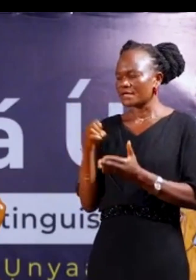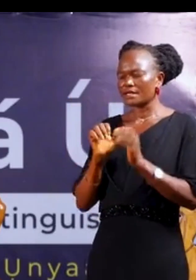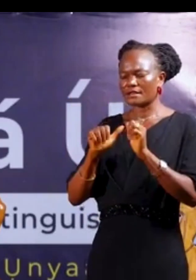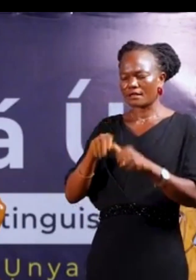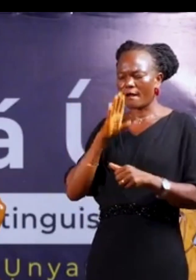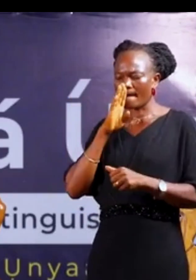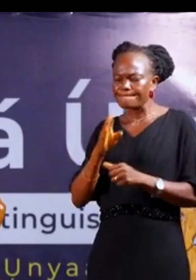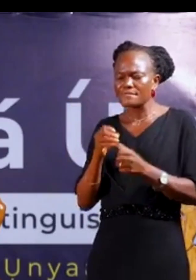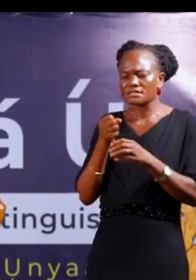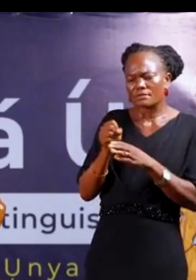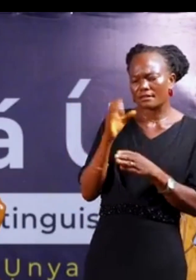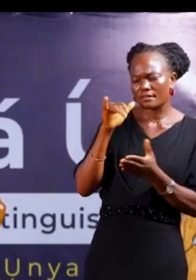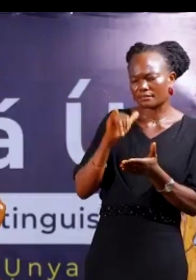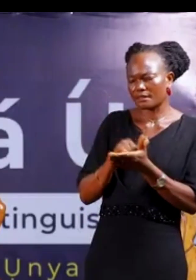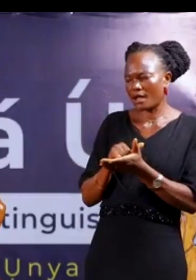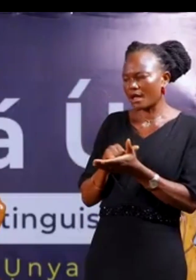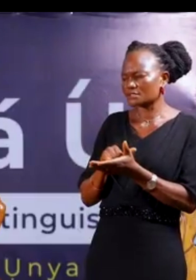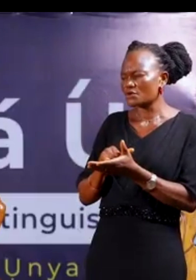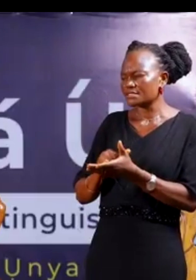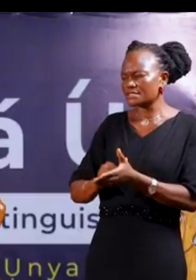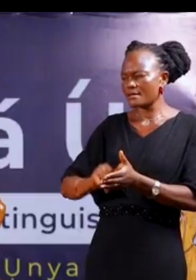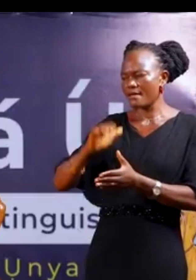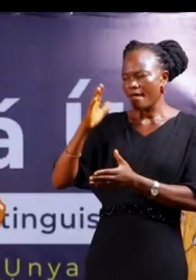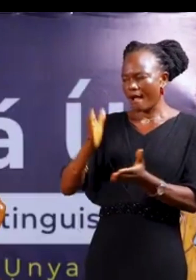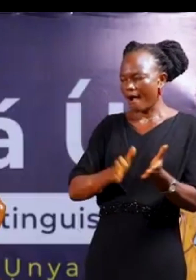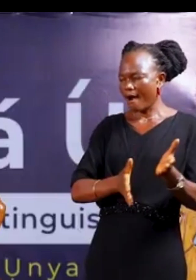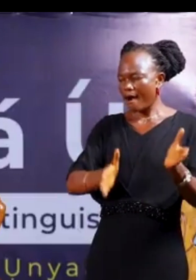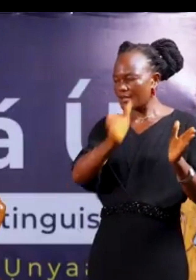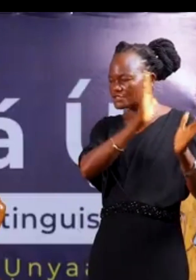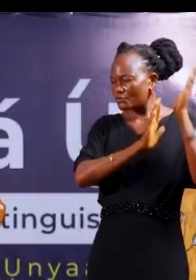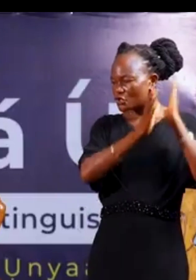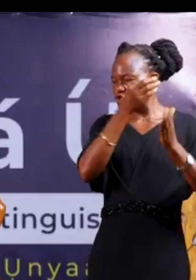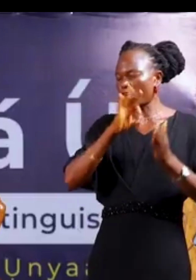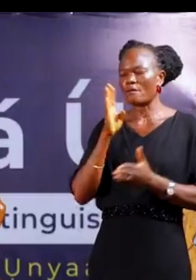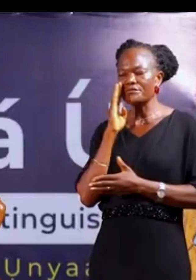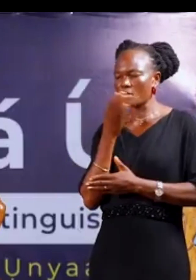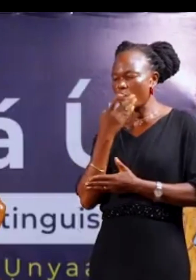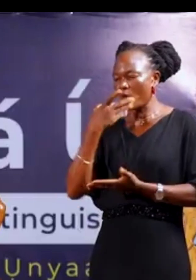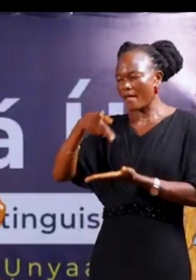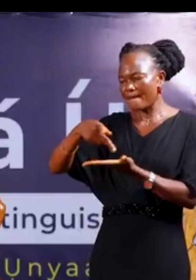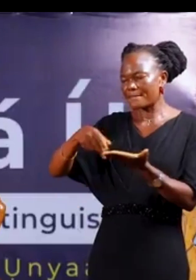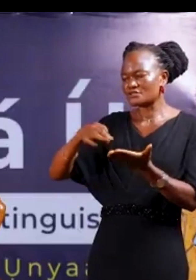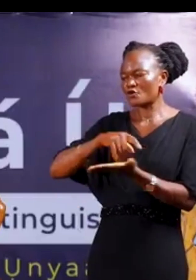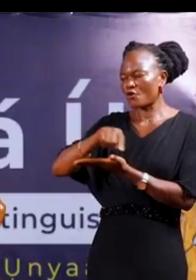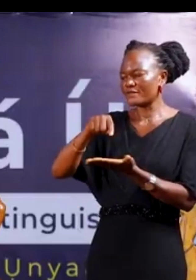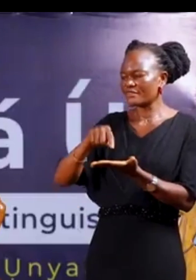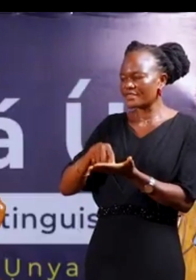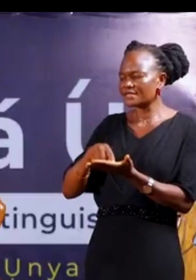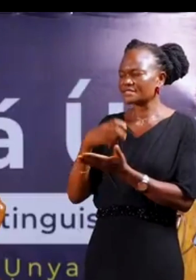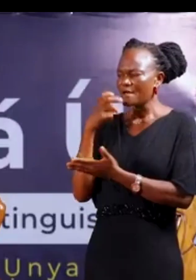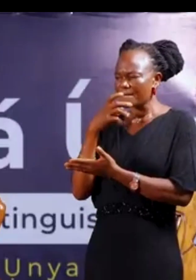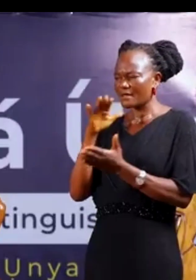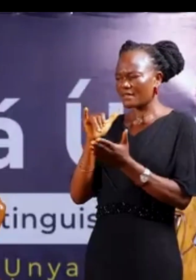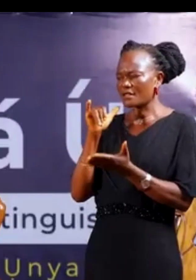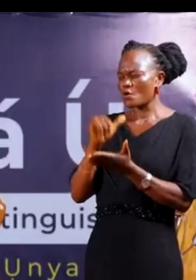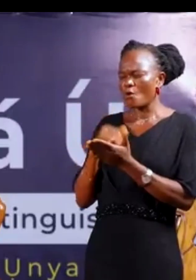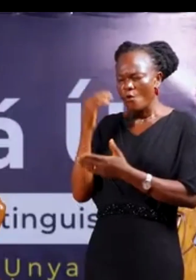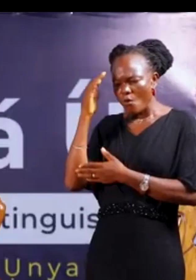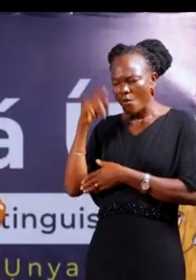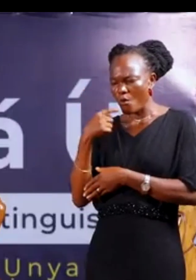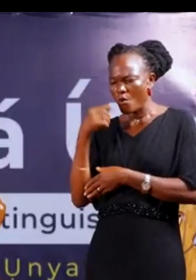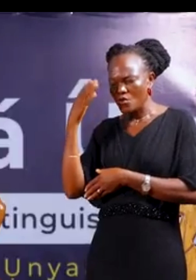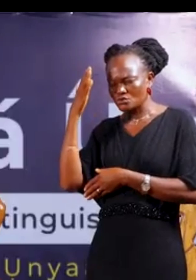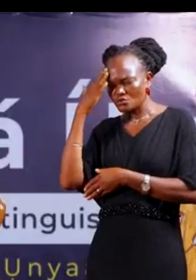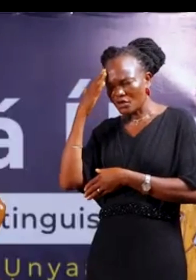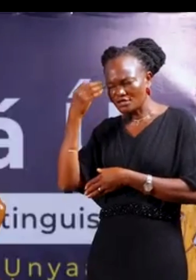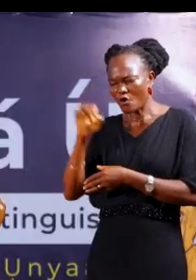be speculated that the ancestors of the Igbo were part of these Proto-Bantu speakers whose knowledge of